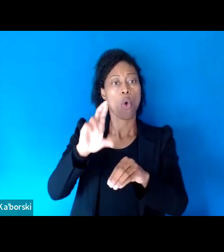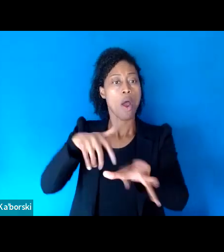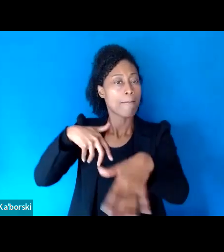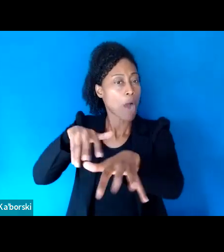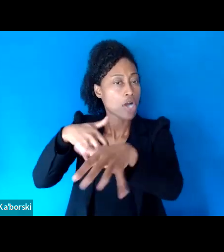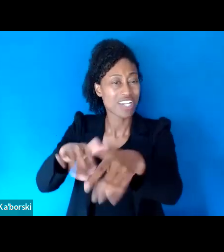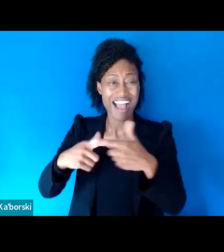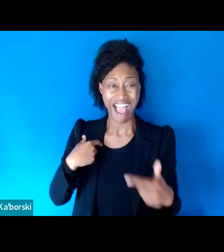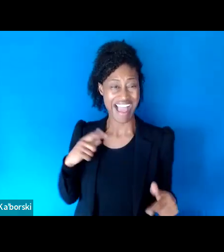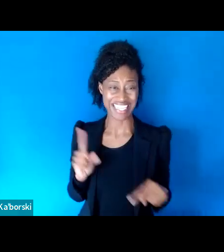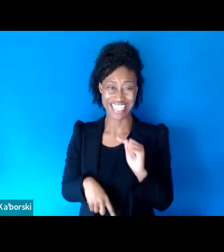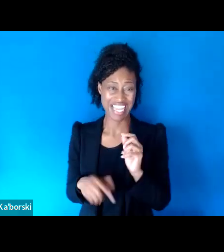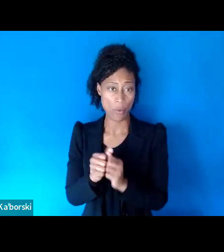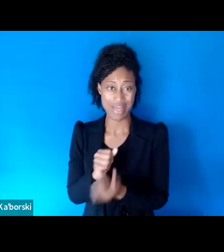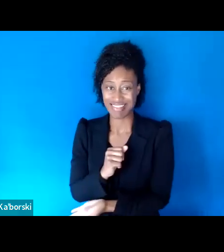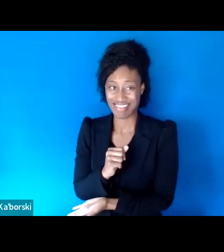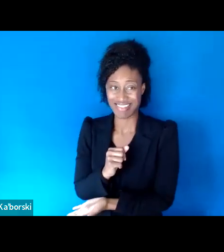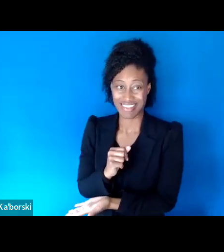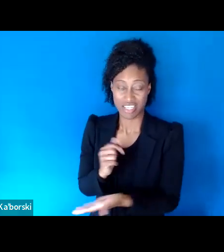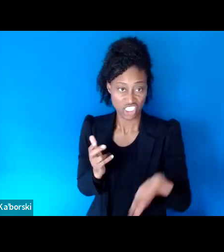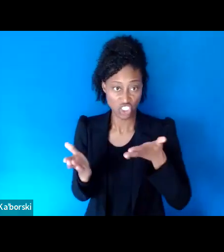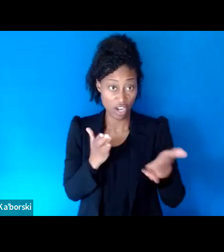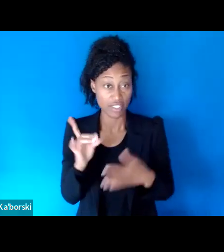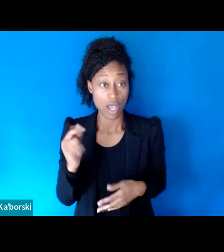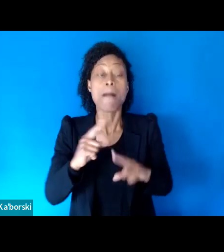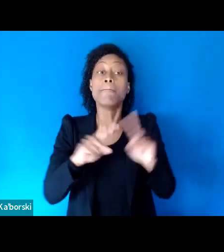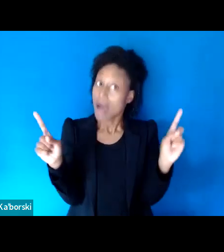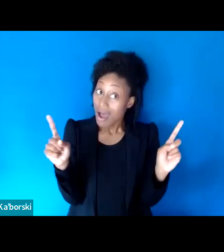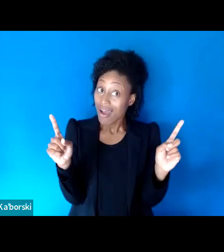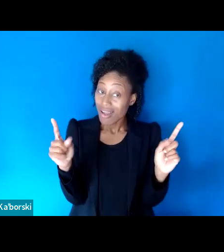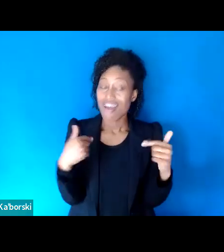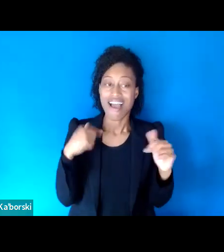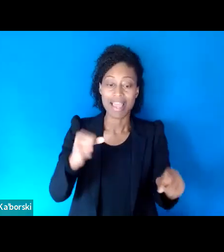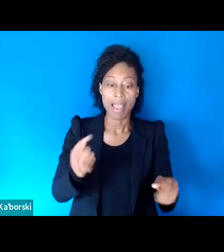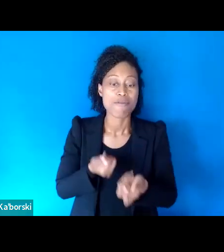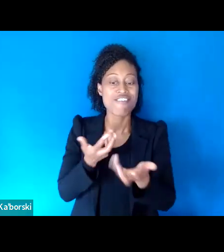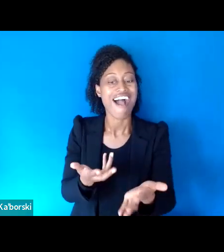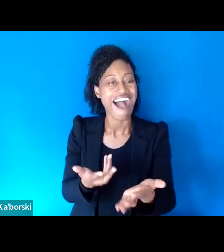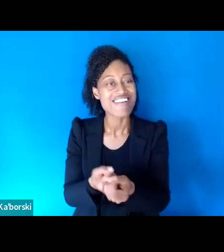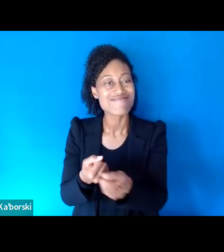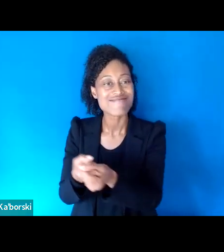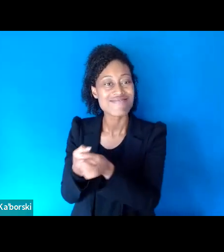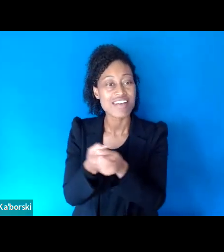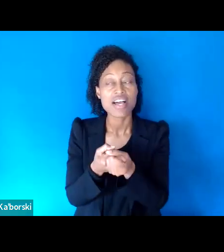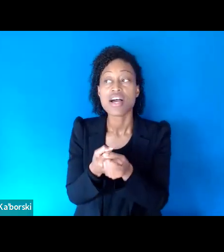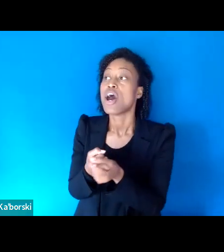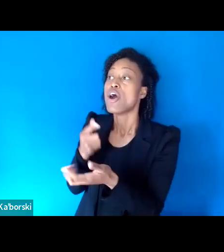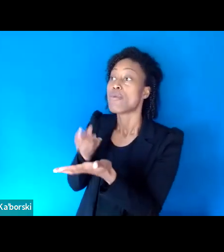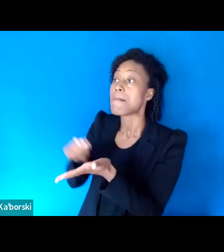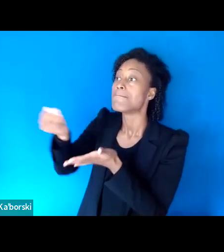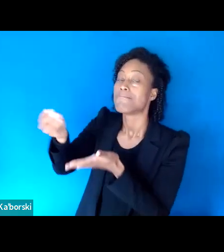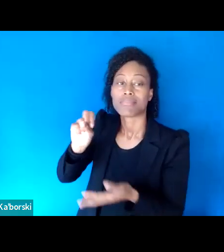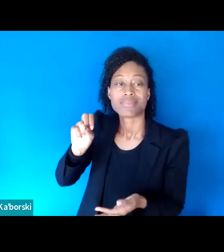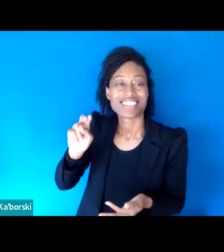often can't do with my service dog. But what I can do is provide mutual aid. We go and get snacks, and